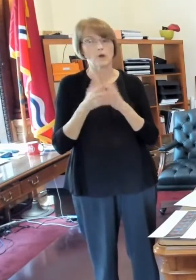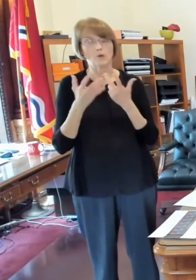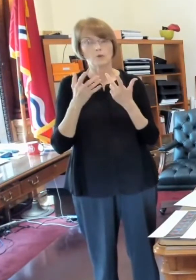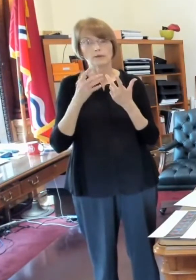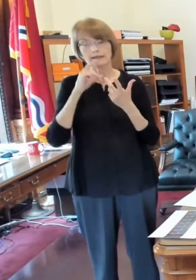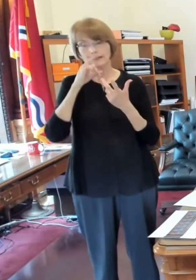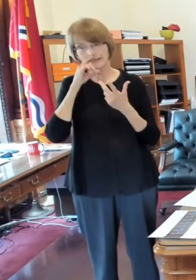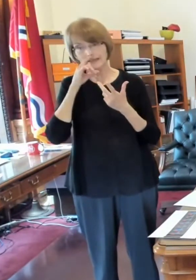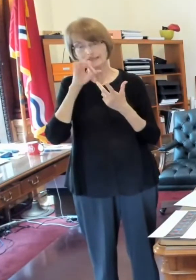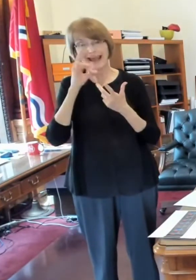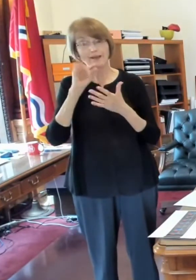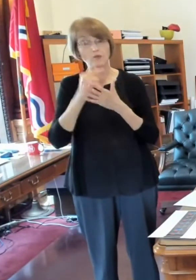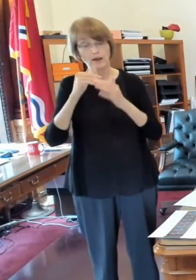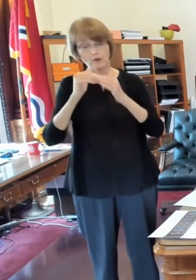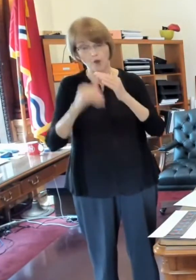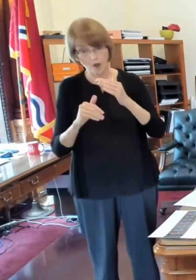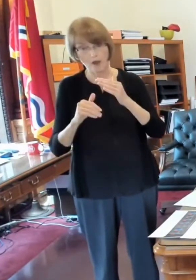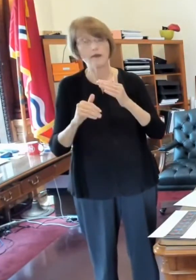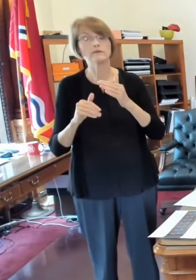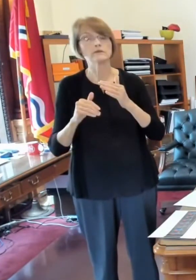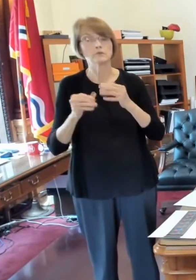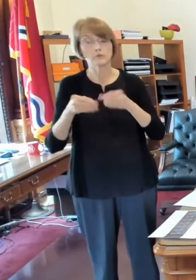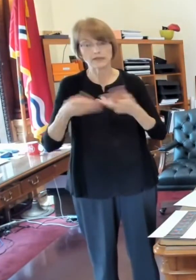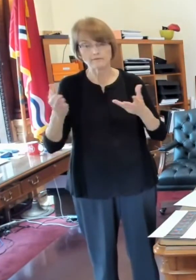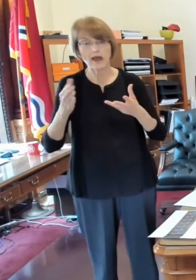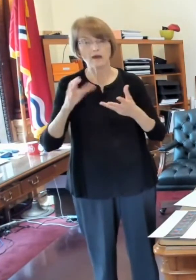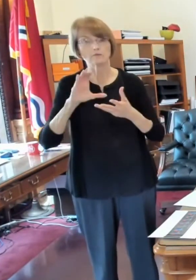getting either Chromebooks or iPads, that sort of thing. For the